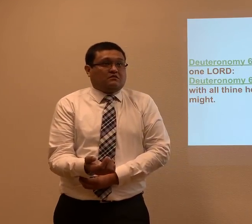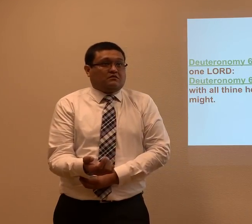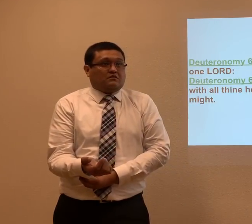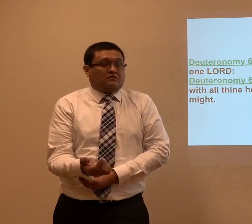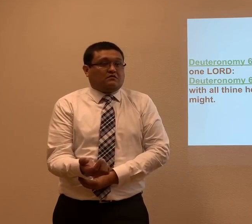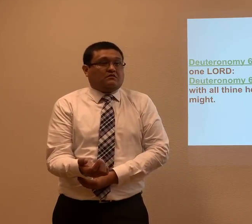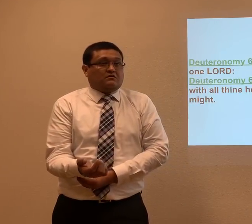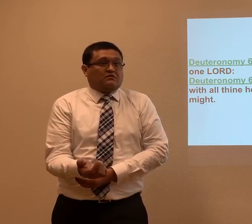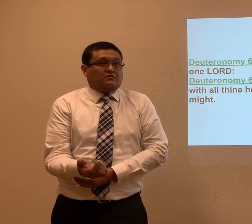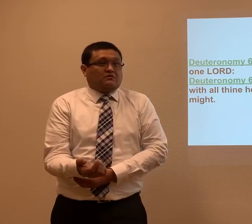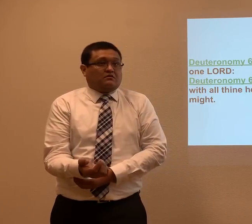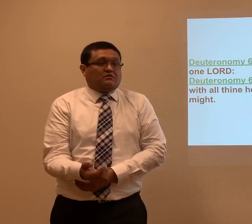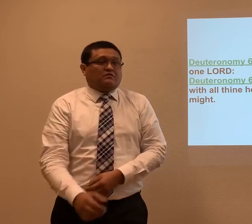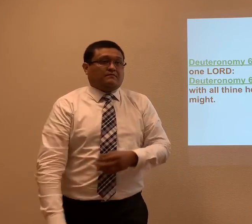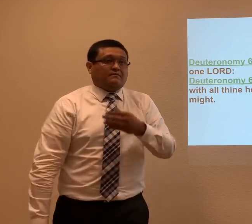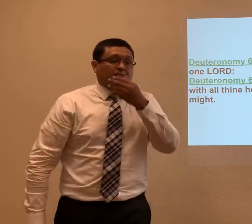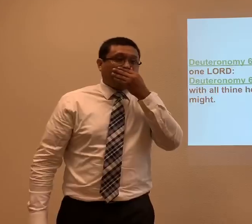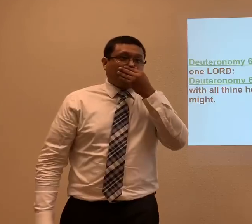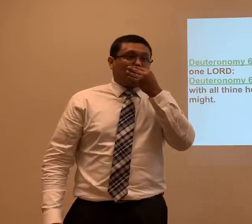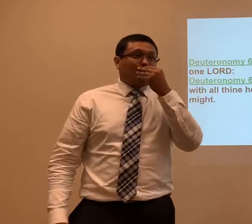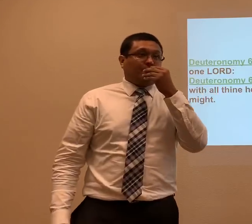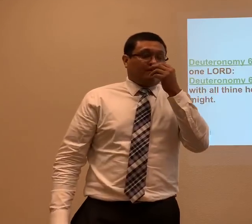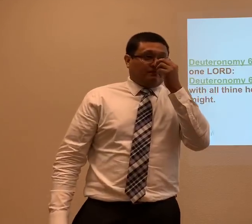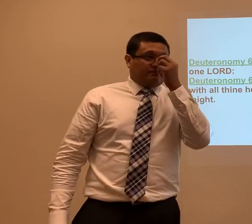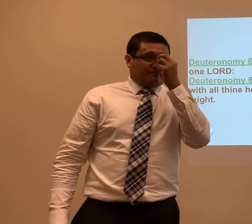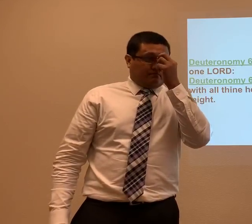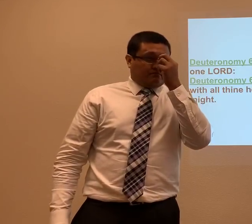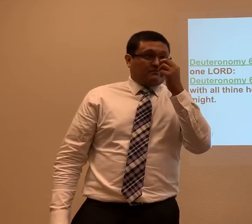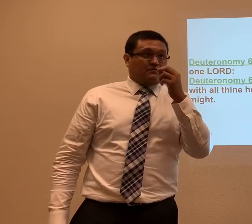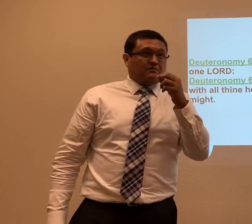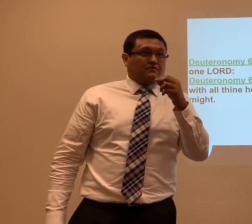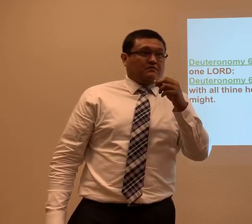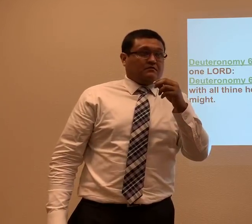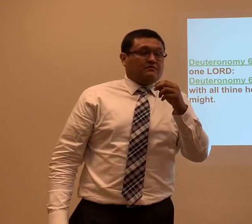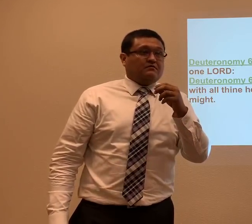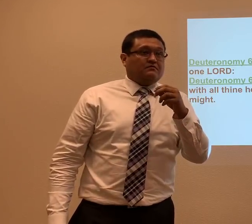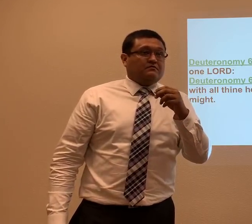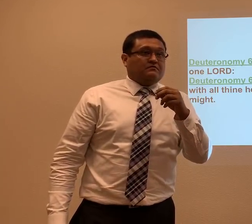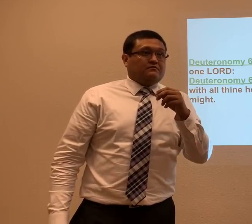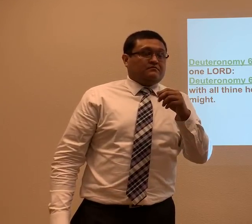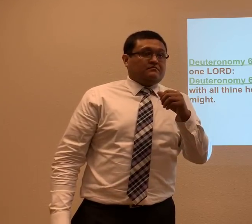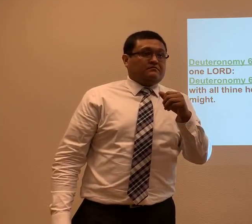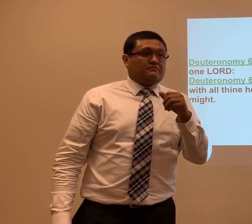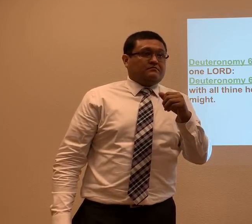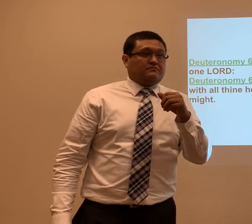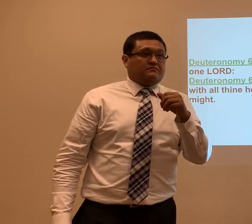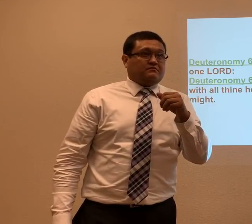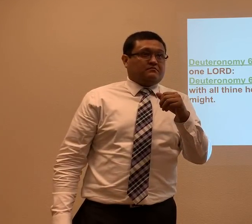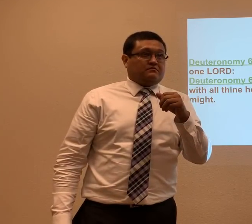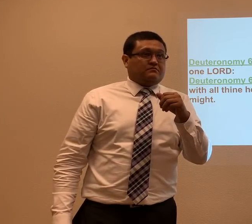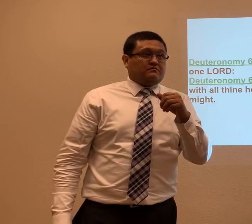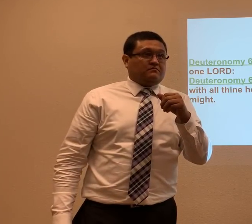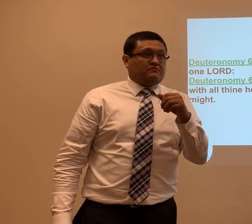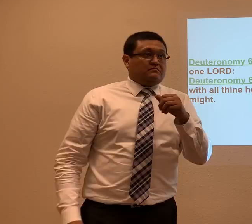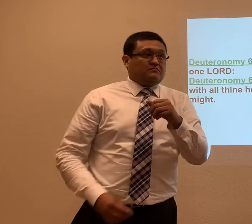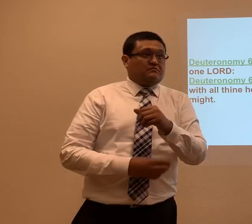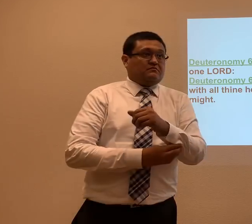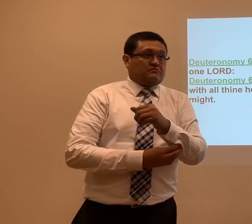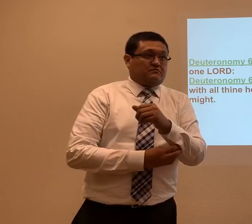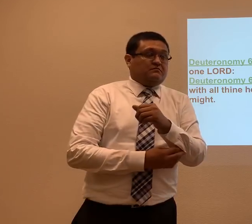specific. So specifically, well, God, Jesus, name, specific. But Rapture is an action,